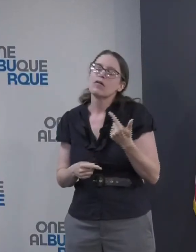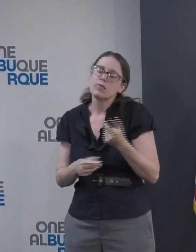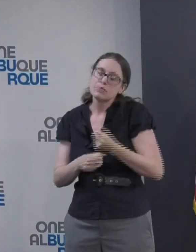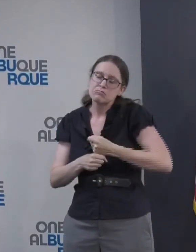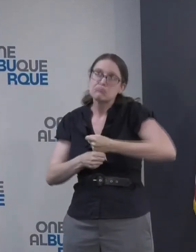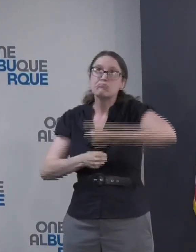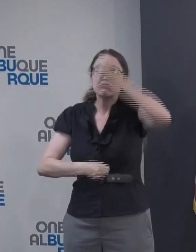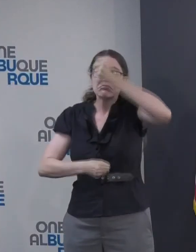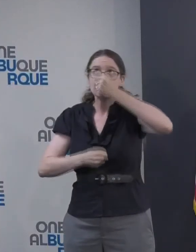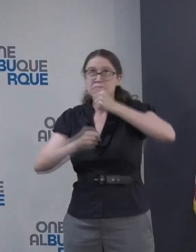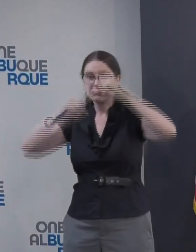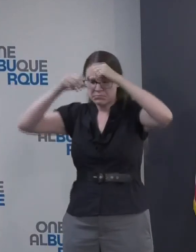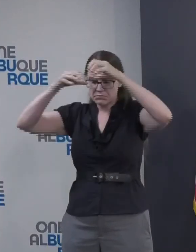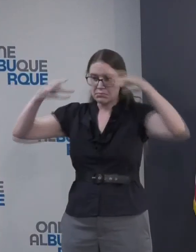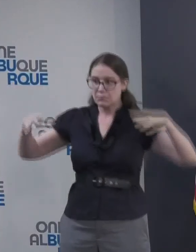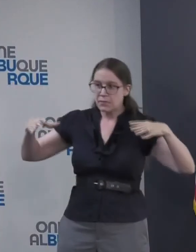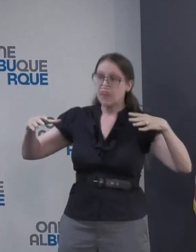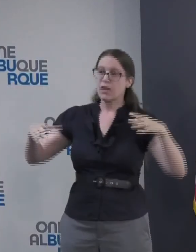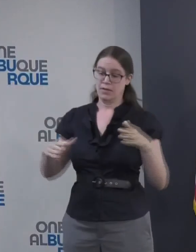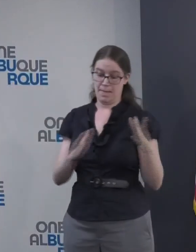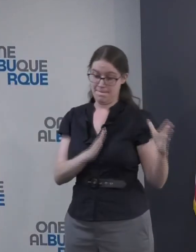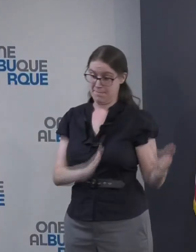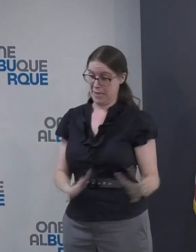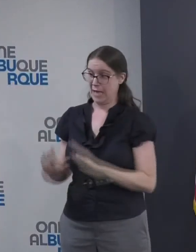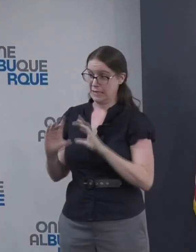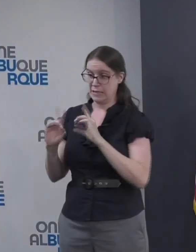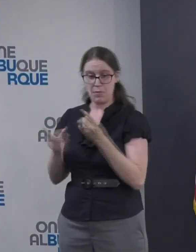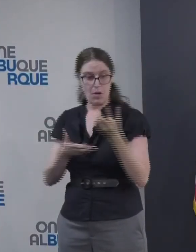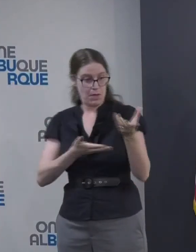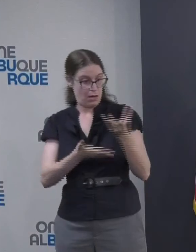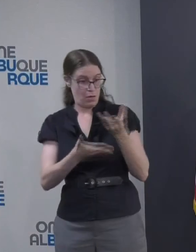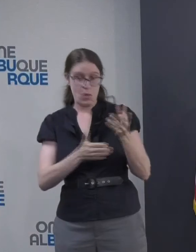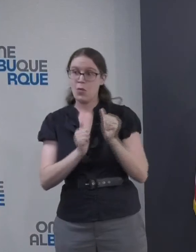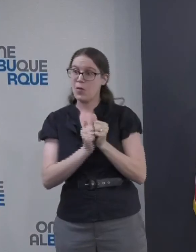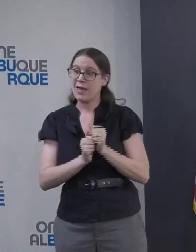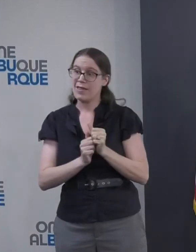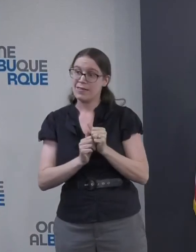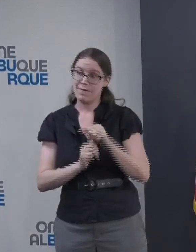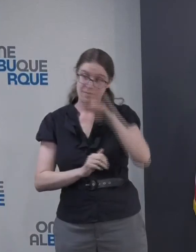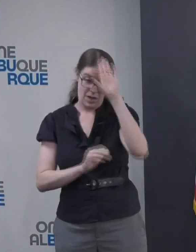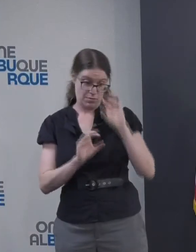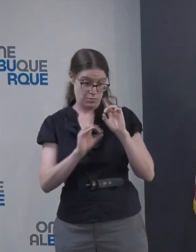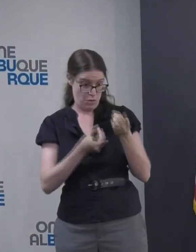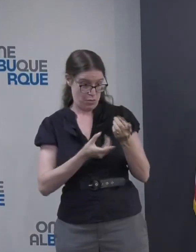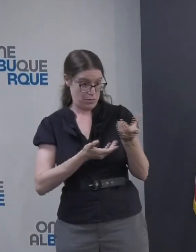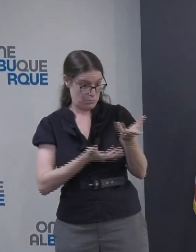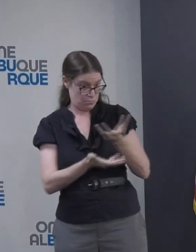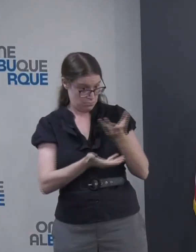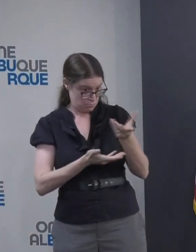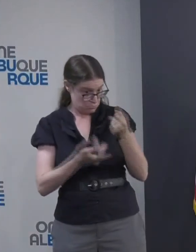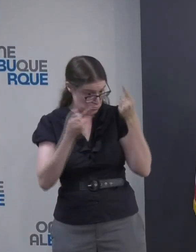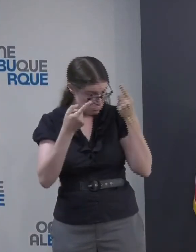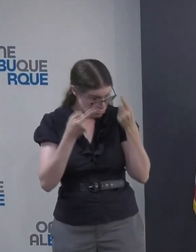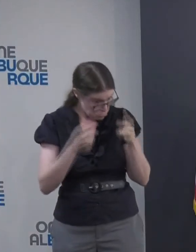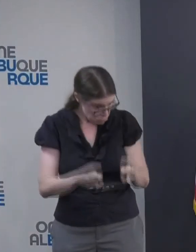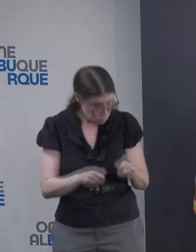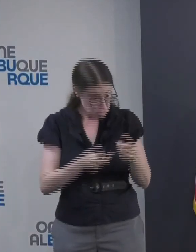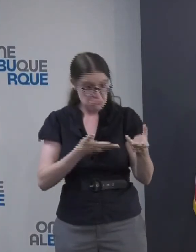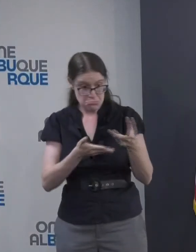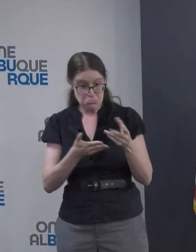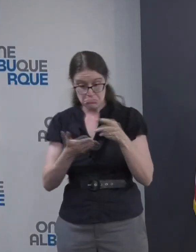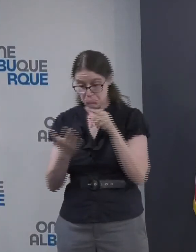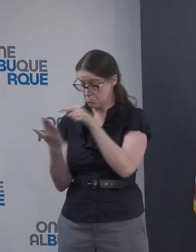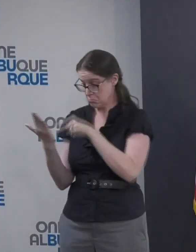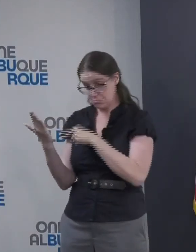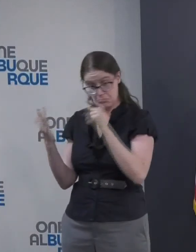their comfort. Again, the planning department, in conjunction with the fire marshal's office, will still continue to review and entertain those applications